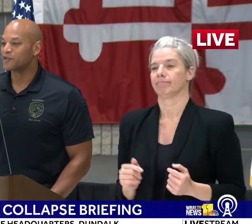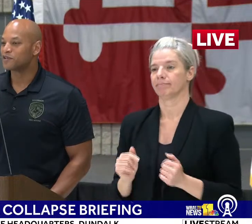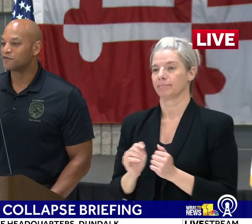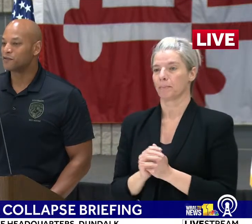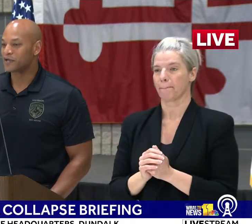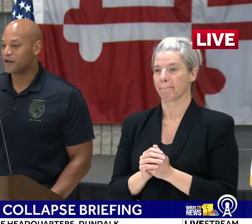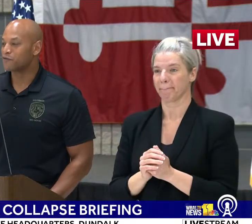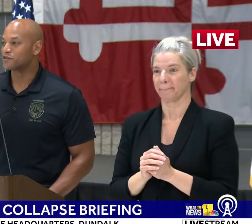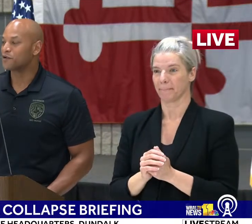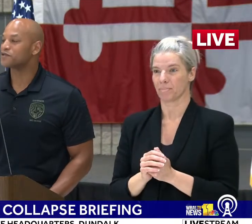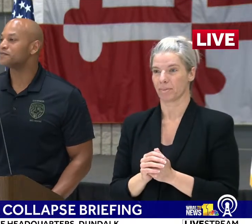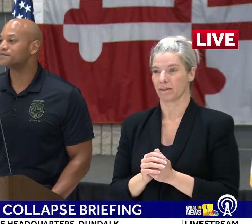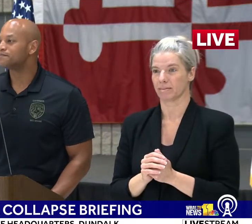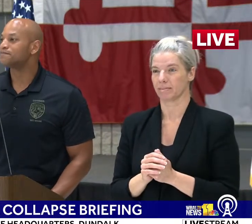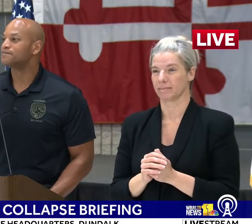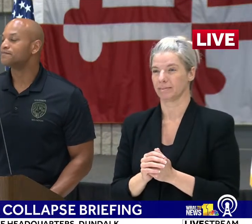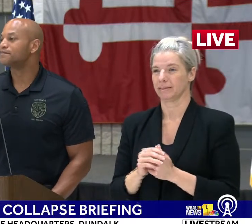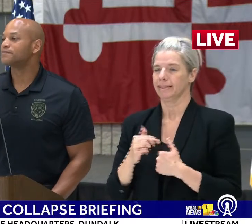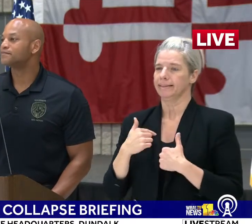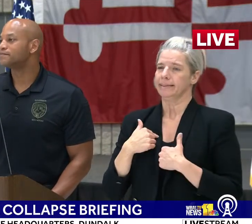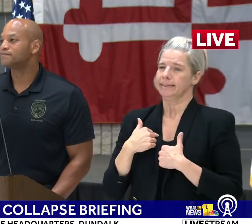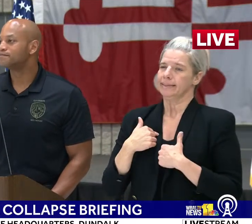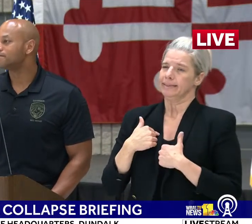I'm still heartbroken that we still have two unaccounted for souls.